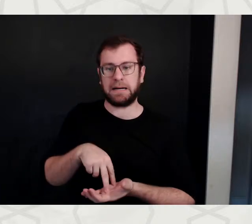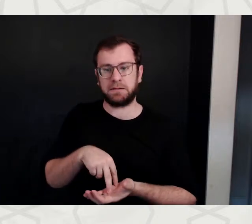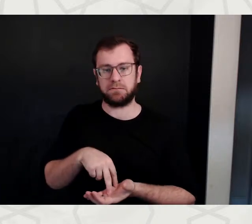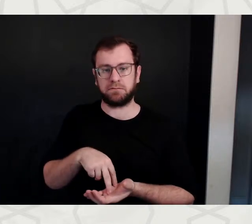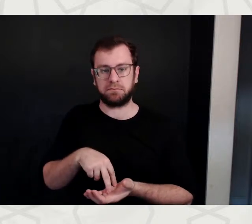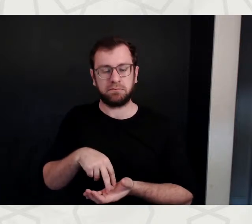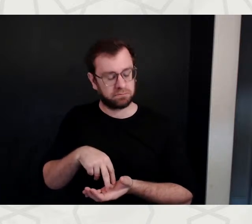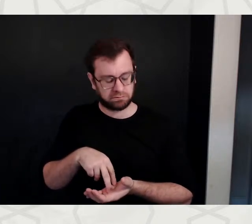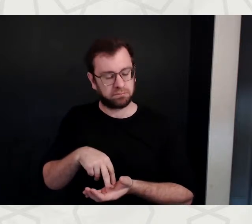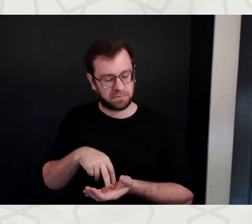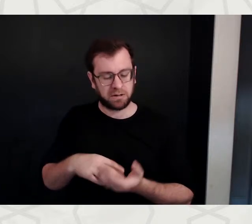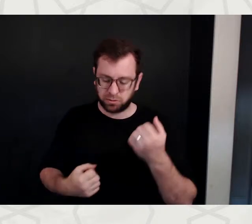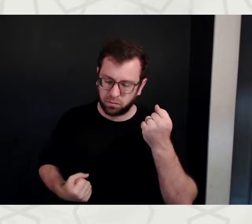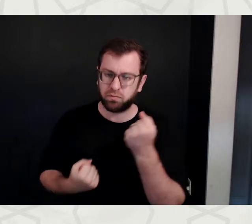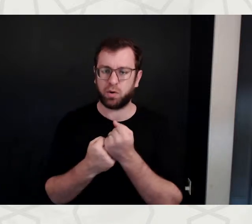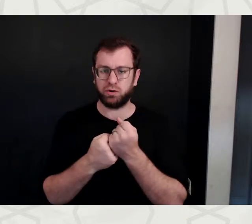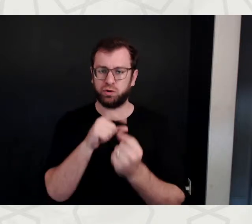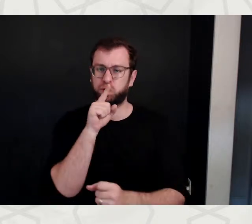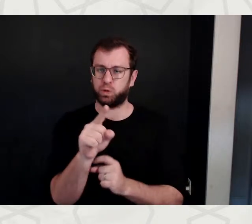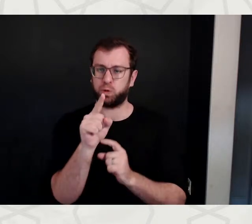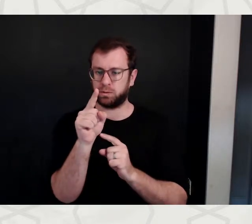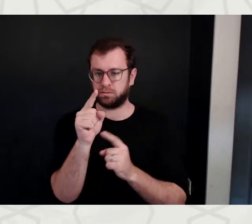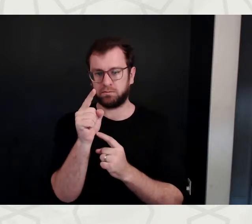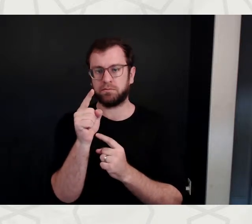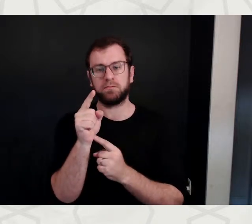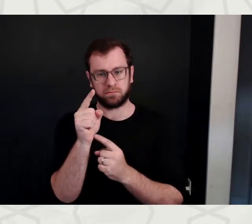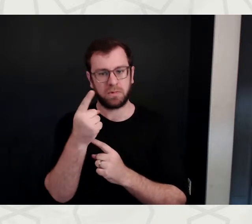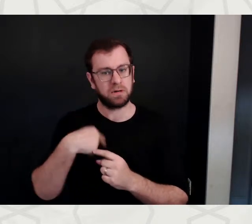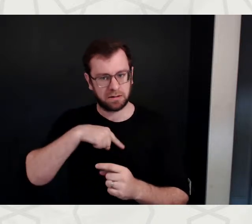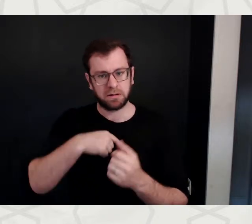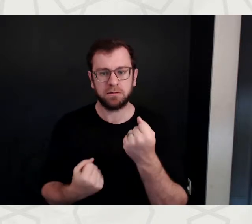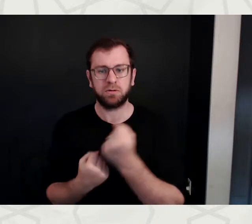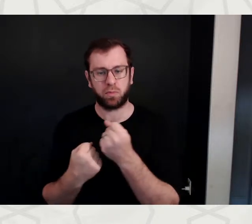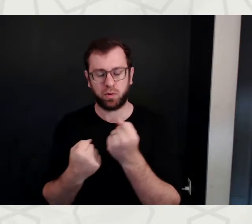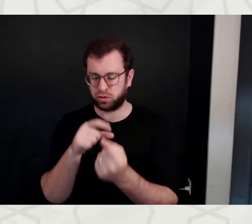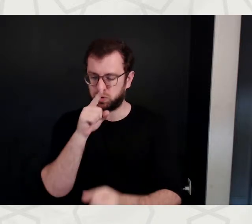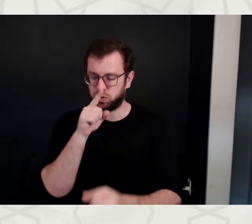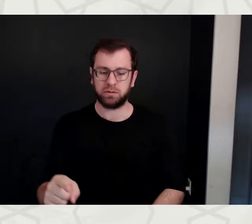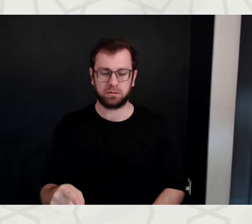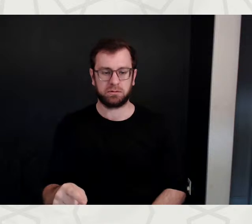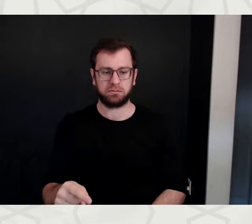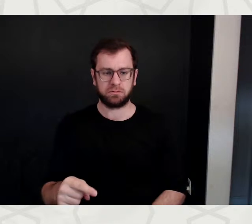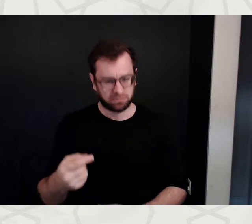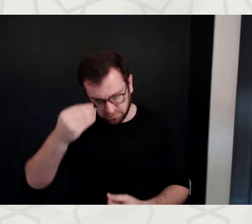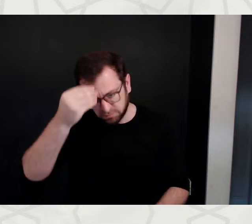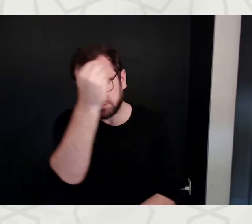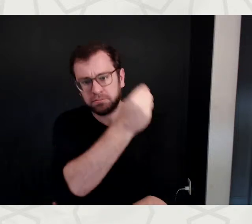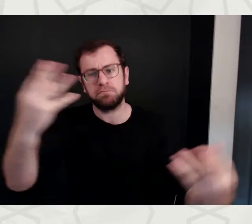the truth. Stand for the truth. Speak out.